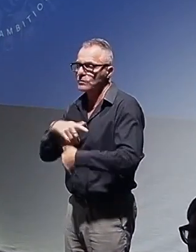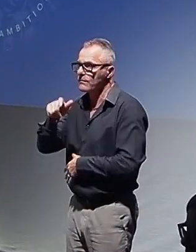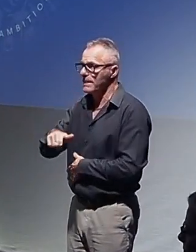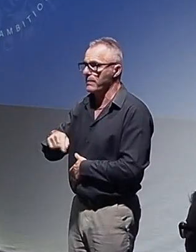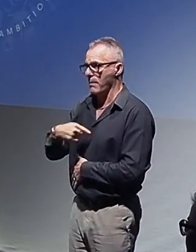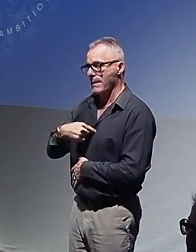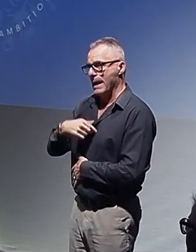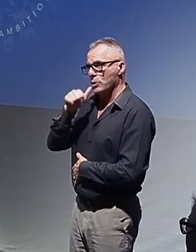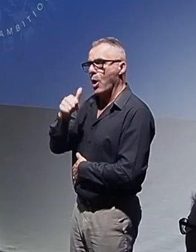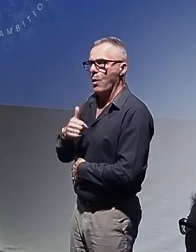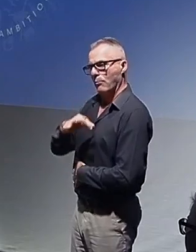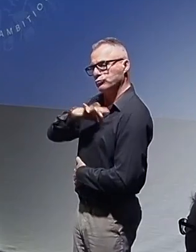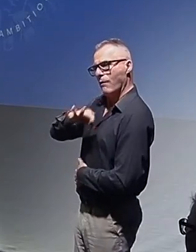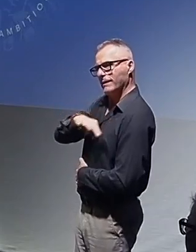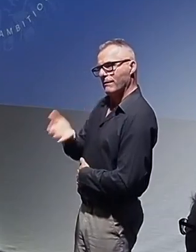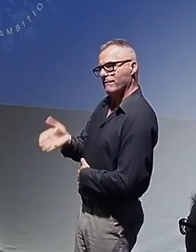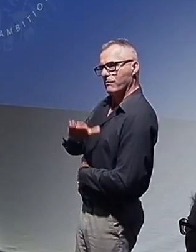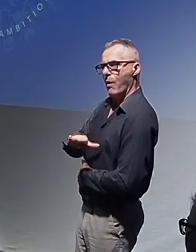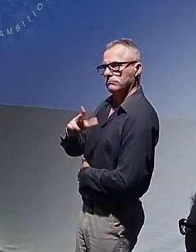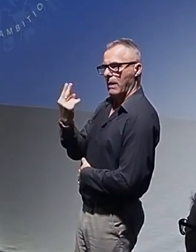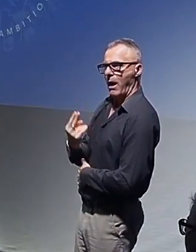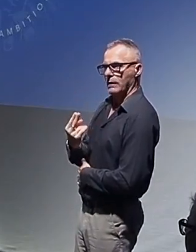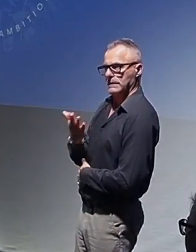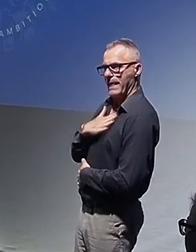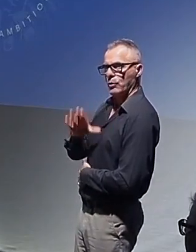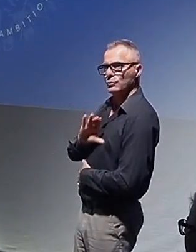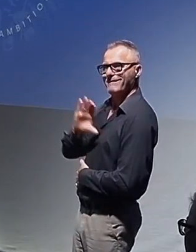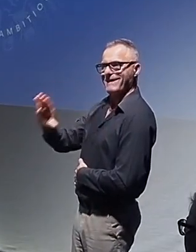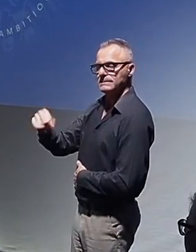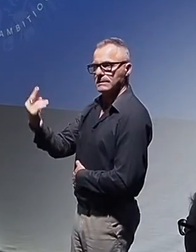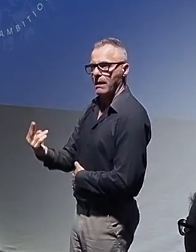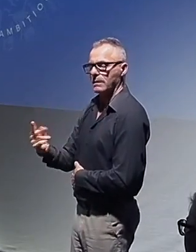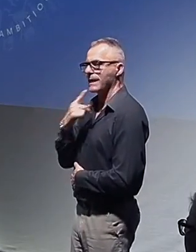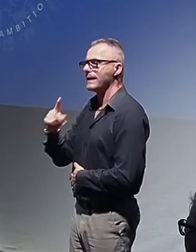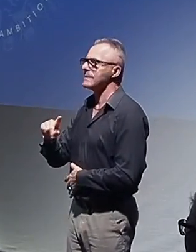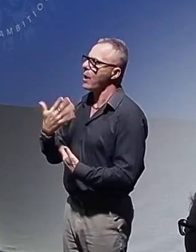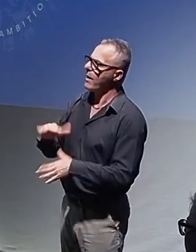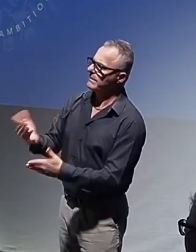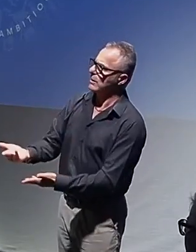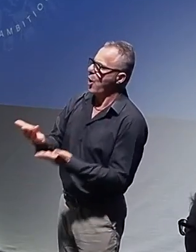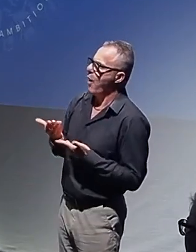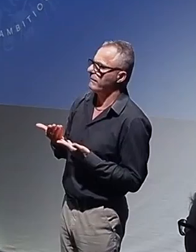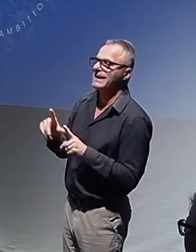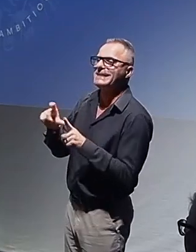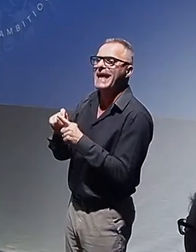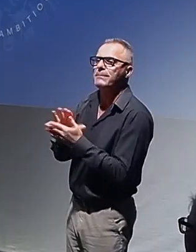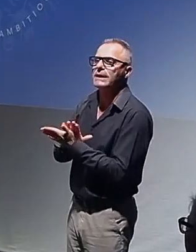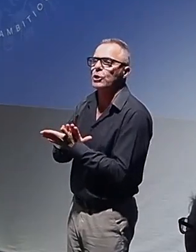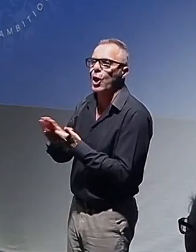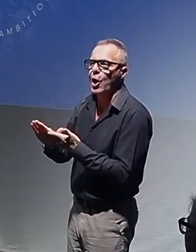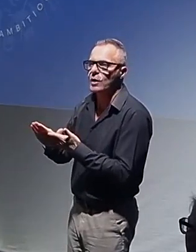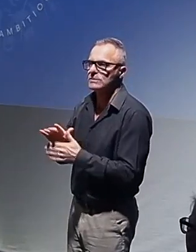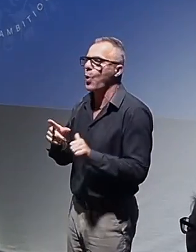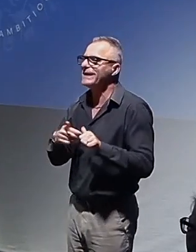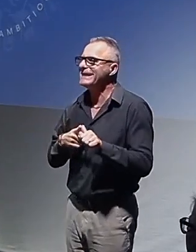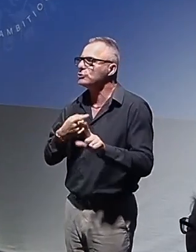lot of money and they want to invest in art. And they're like, oh, I've been offered this, Damien Hirst or this Anish